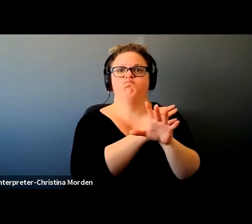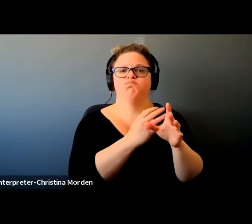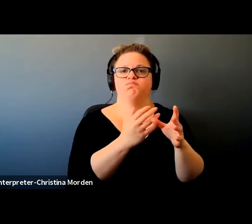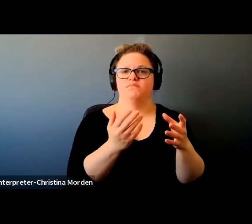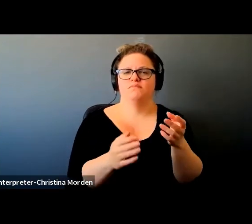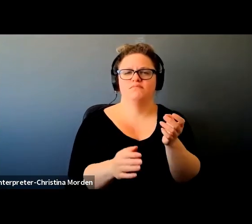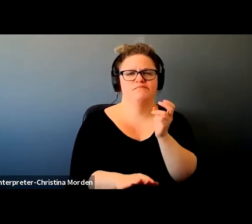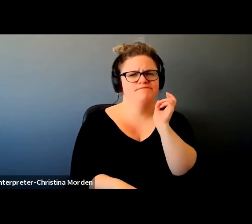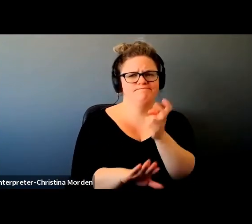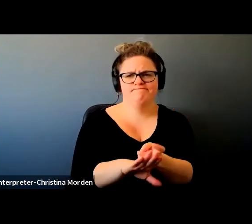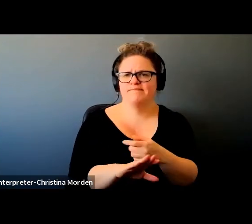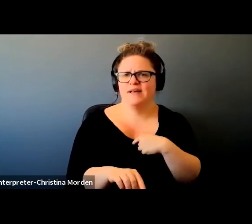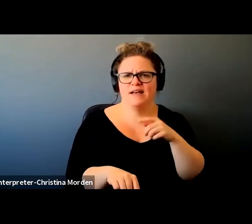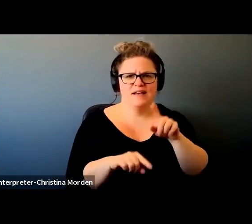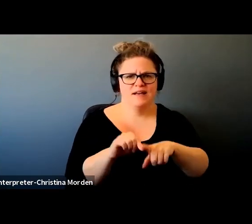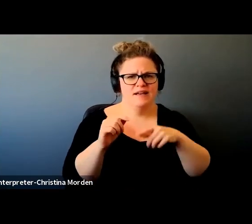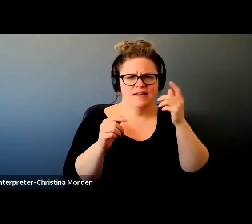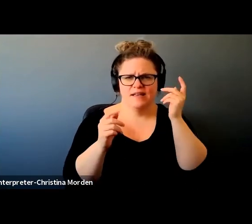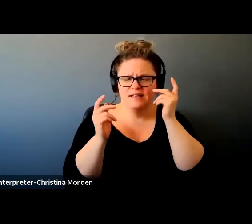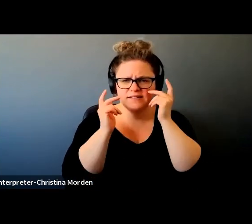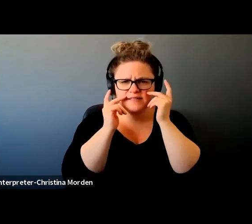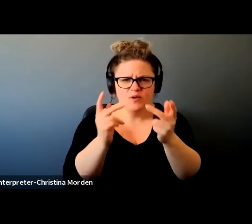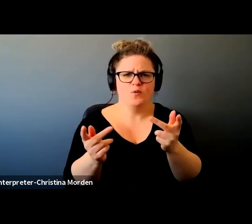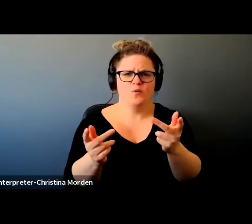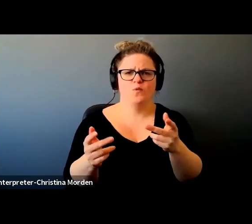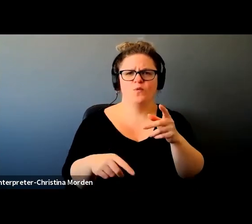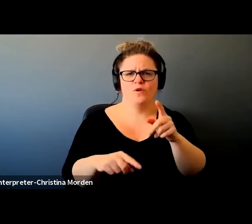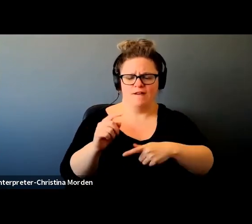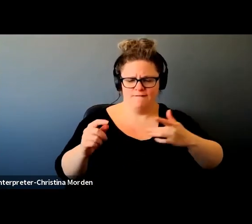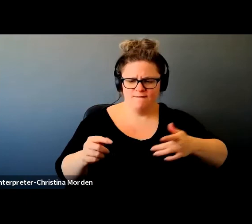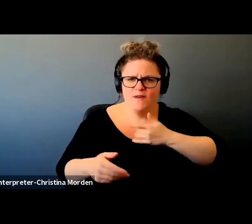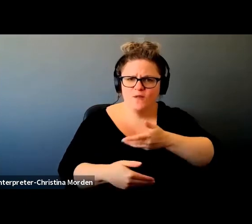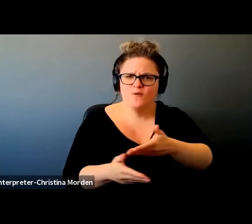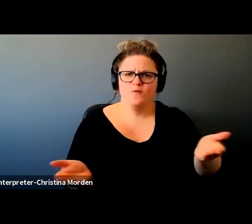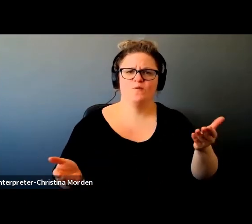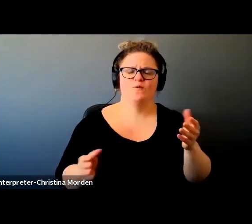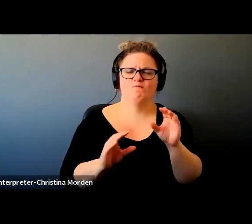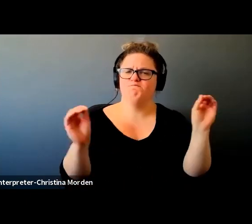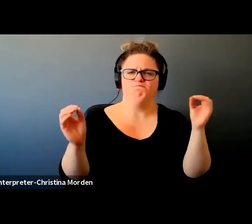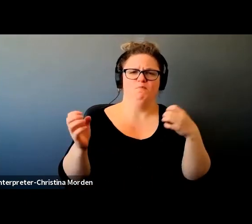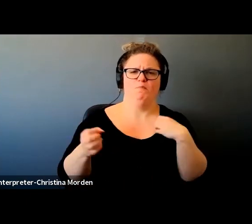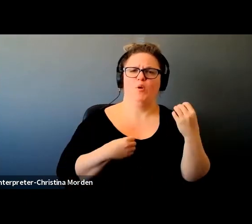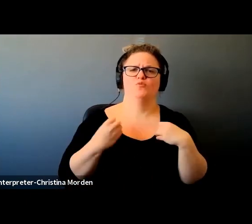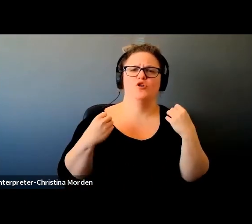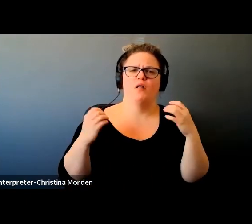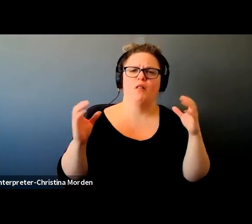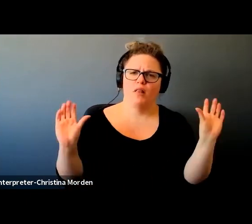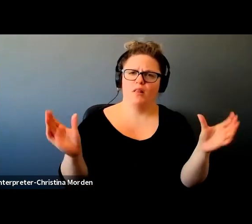see you or feel you in the air or have that emotional togetherness.